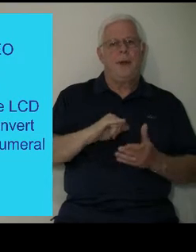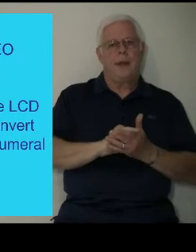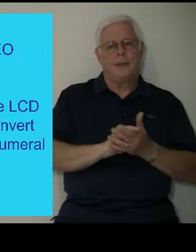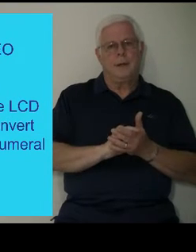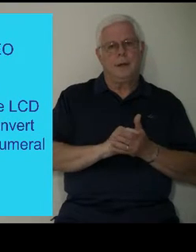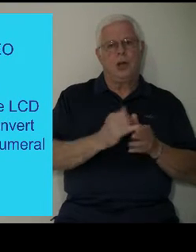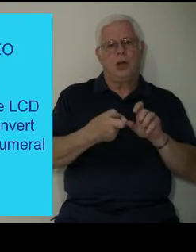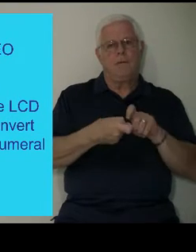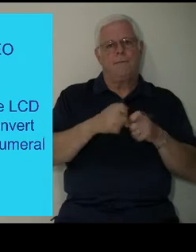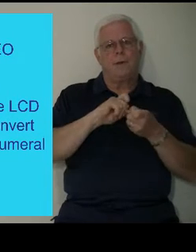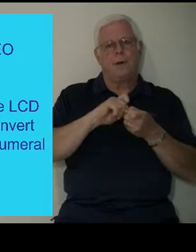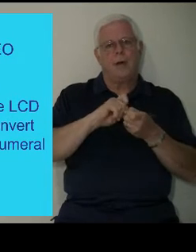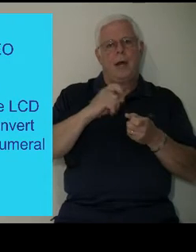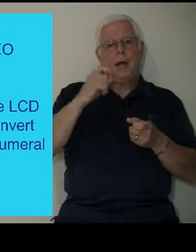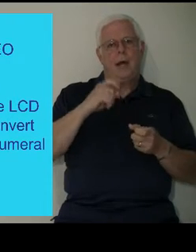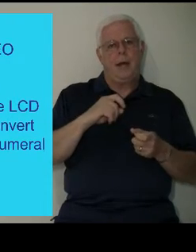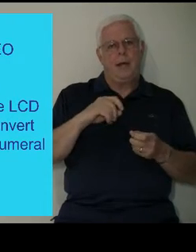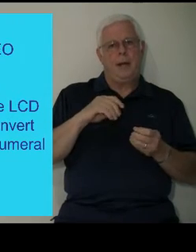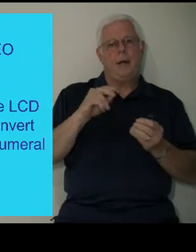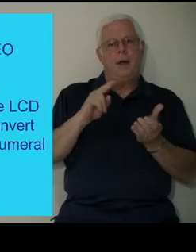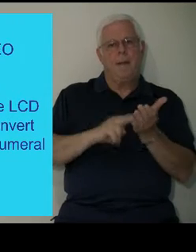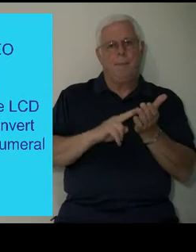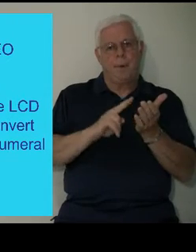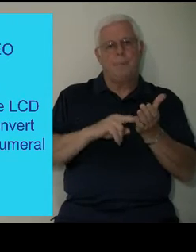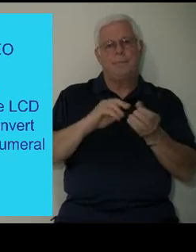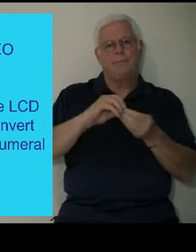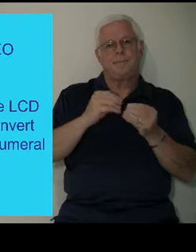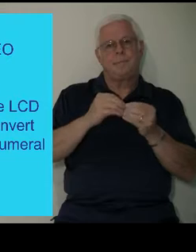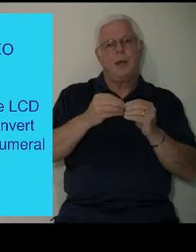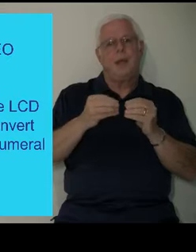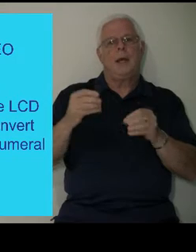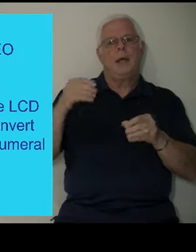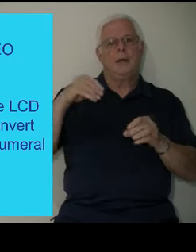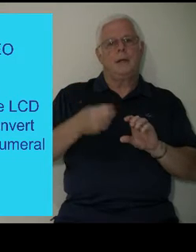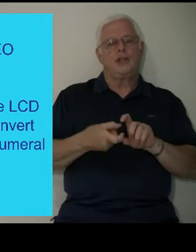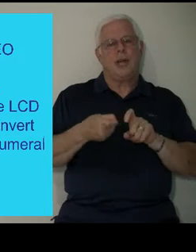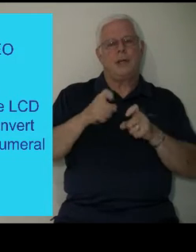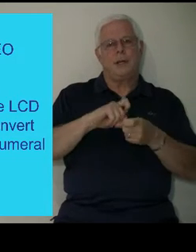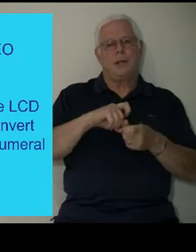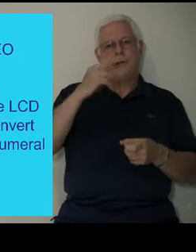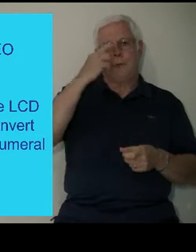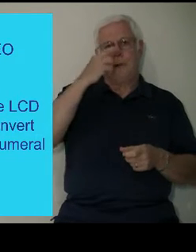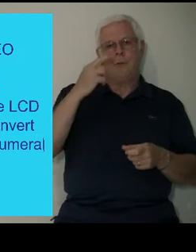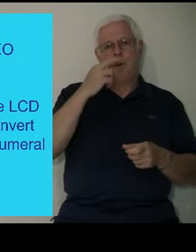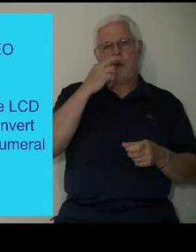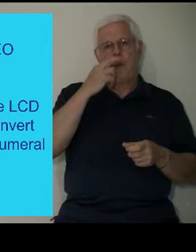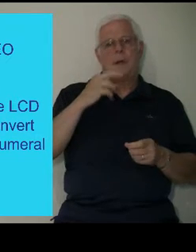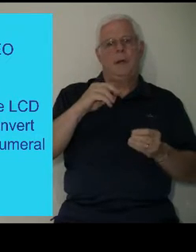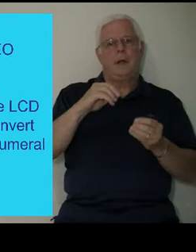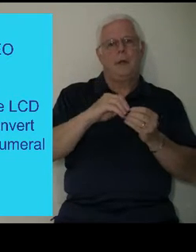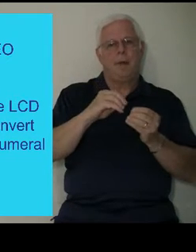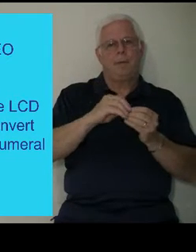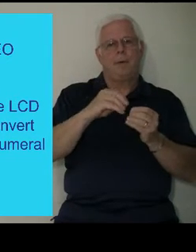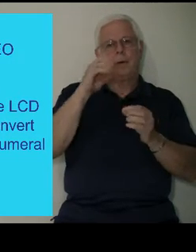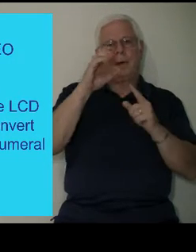that convert a number and change it into a Roman number